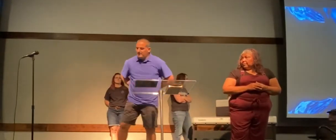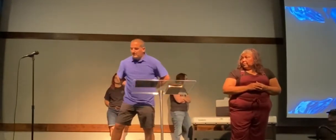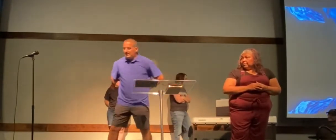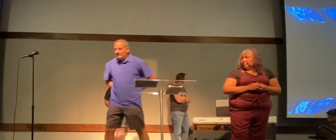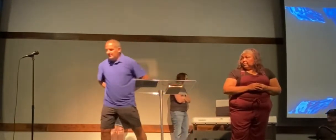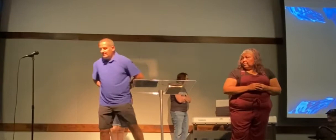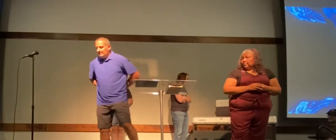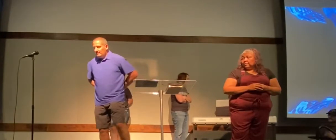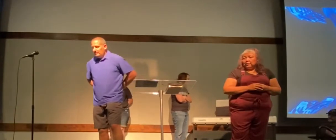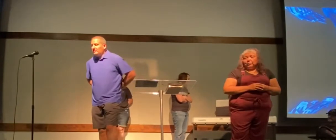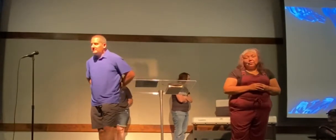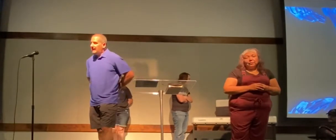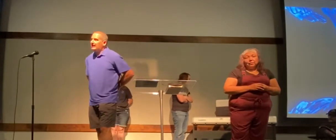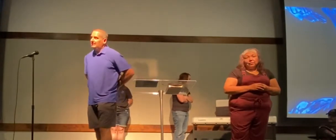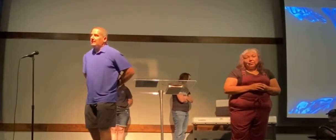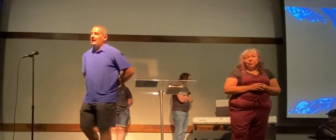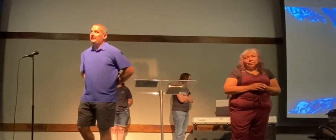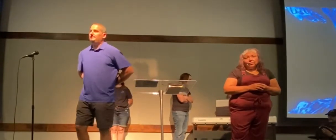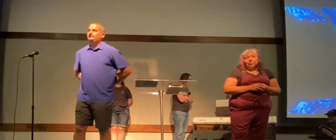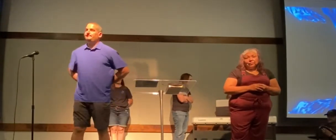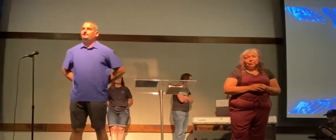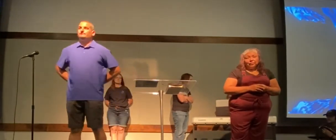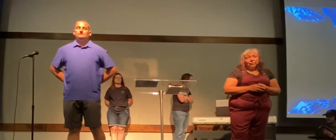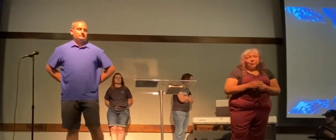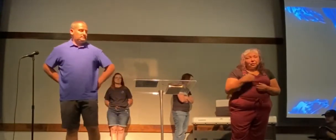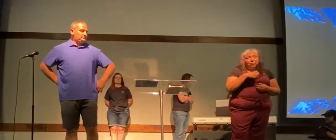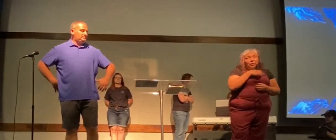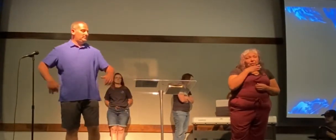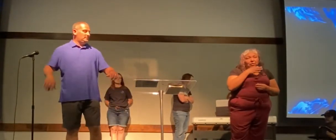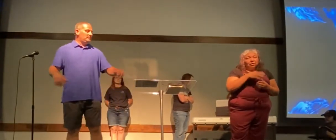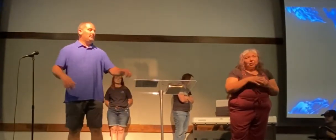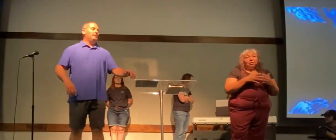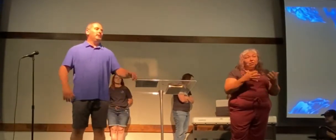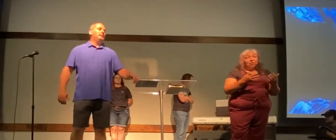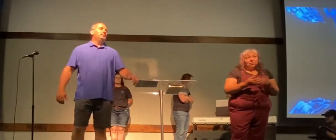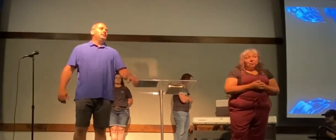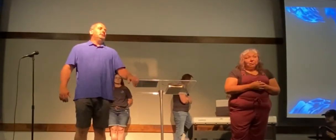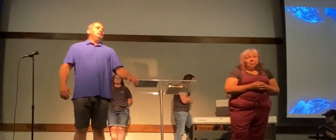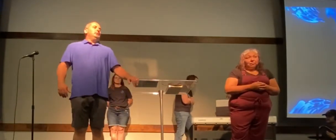We have been, we've been talking a lot.